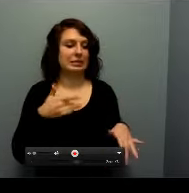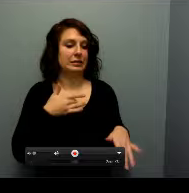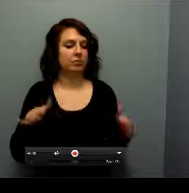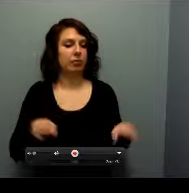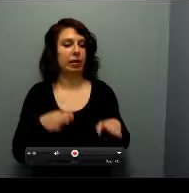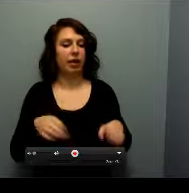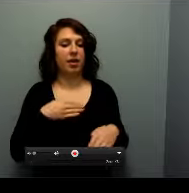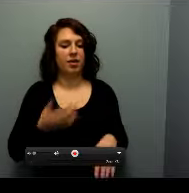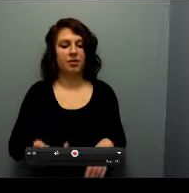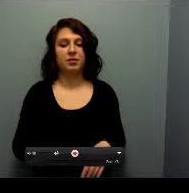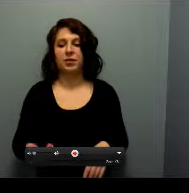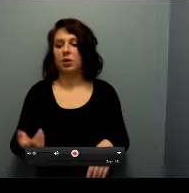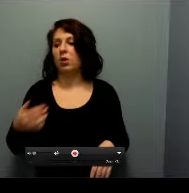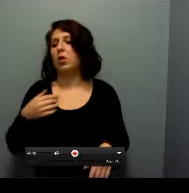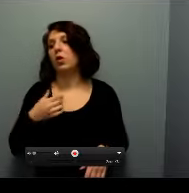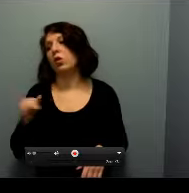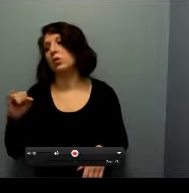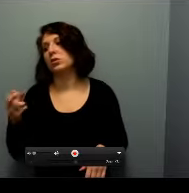here on time.